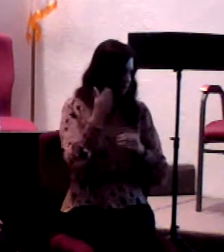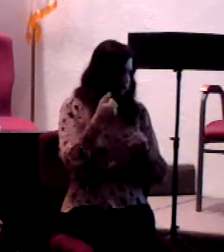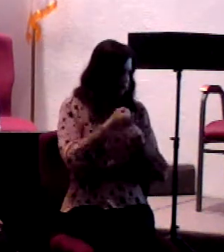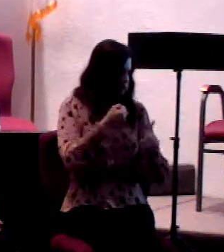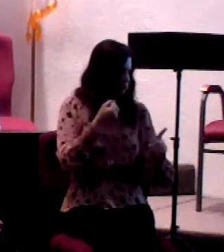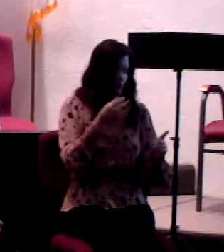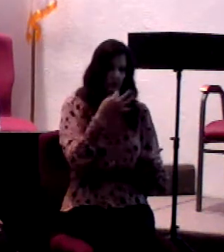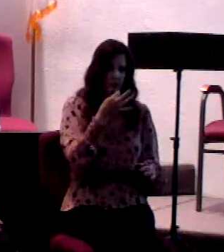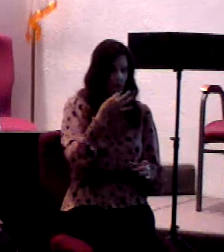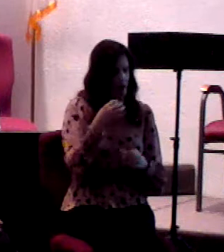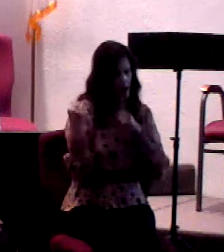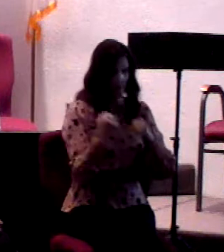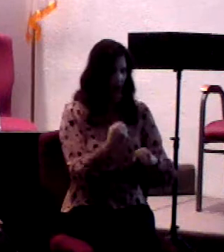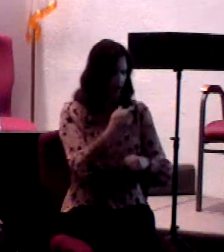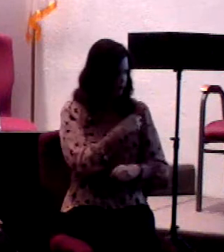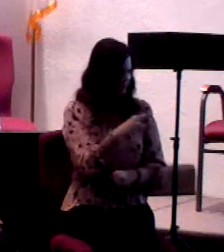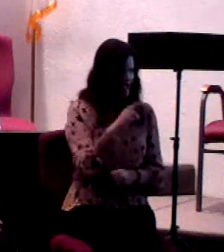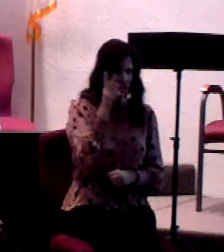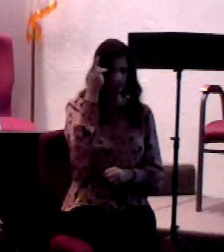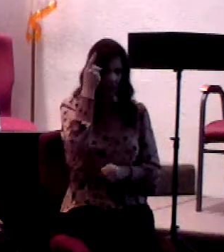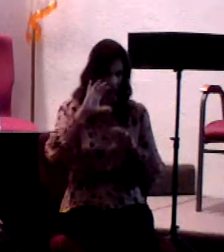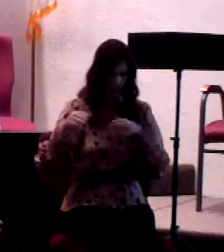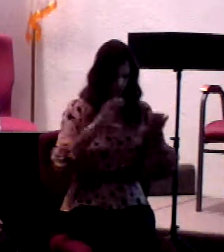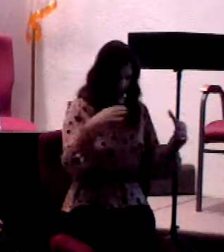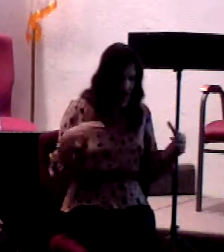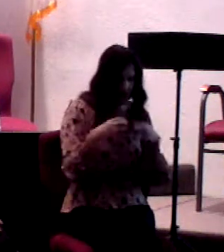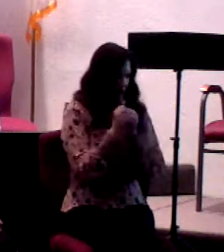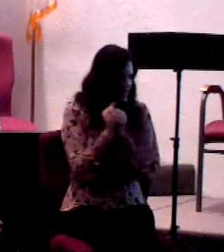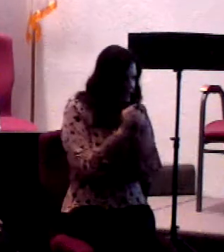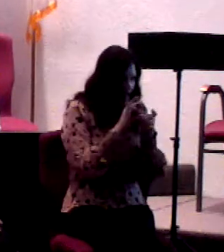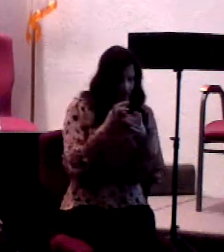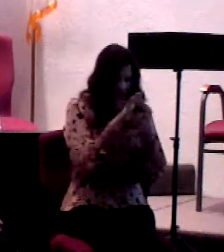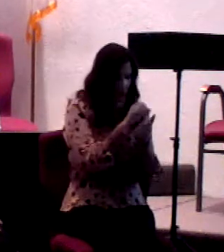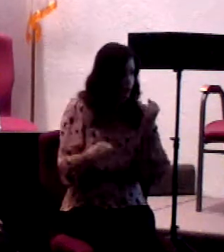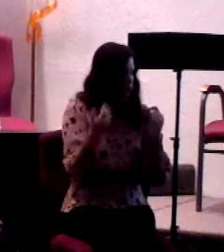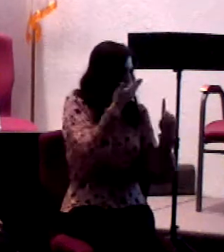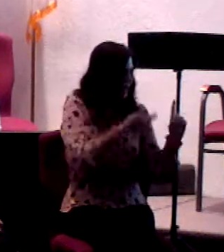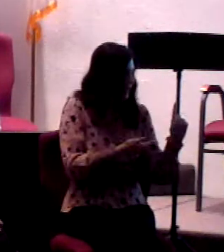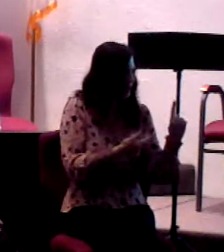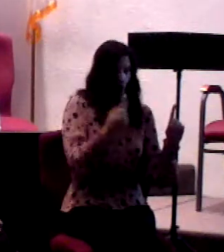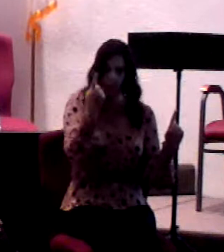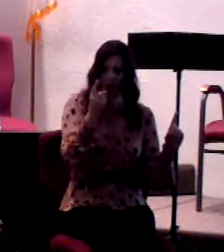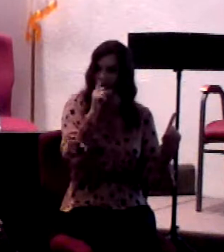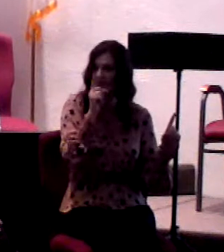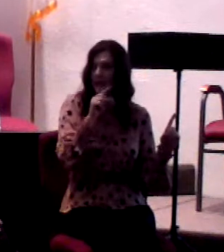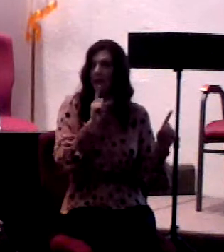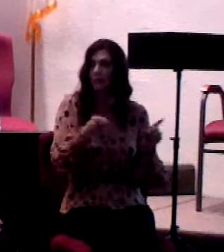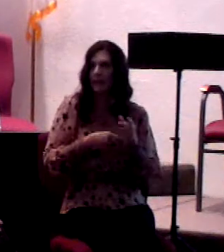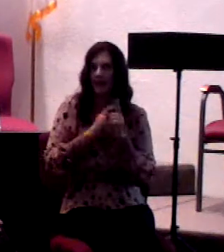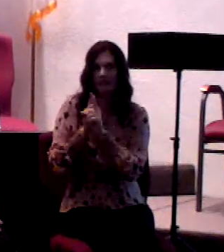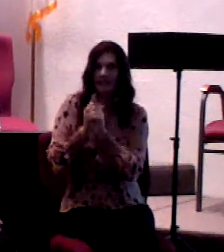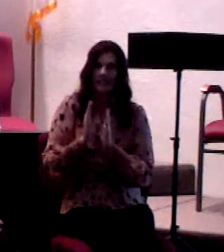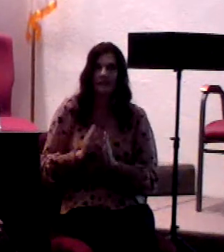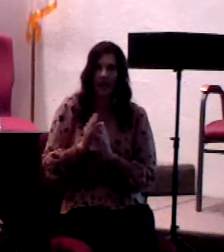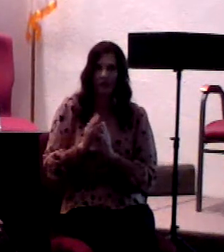Powerful religious and political forces aligned to destroy him. One who had posed as a faithful follower betrayed him